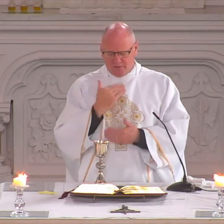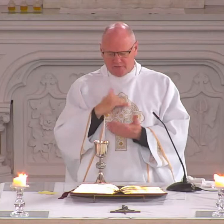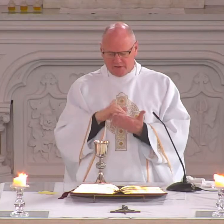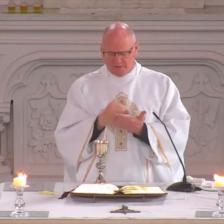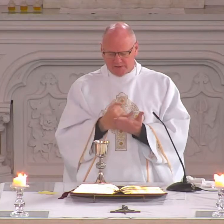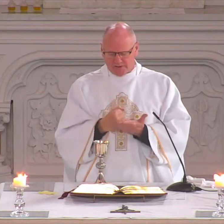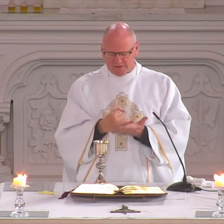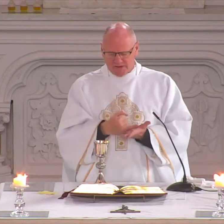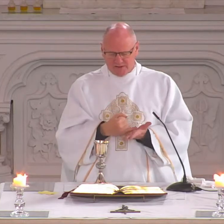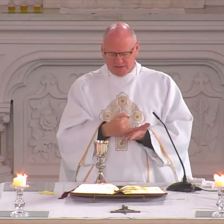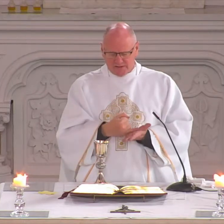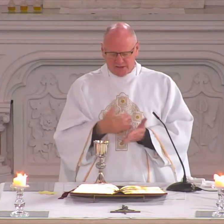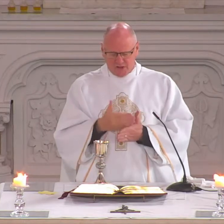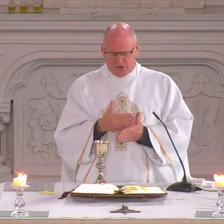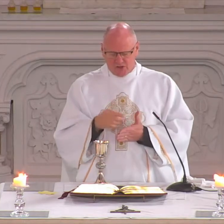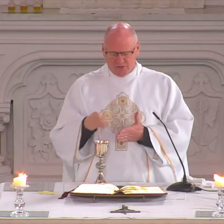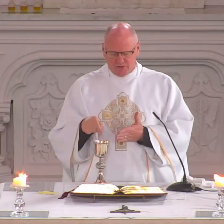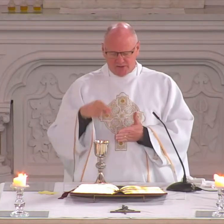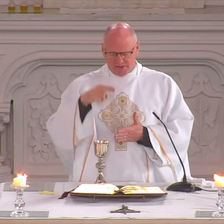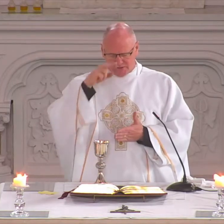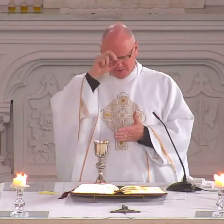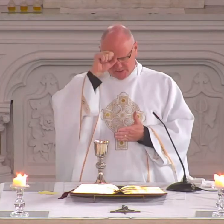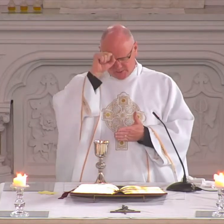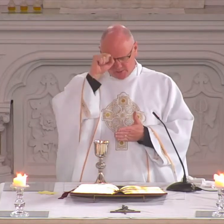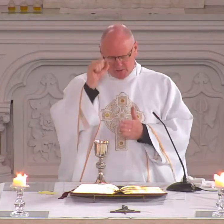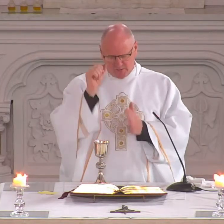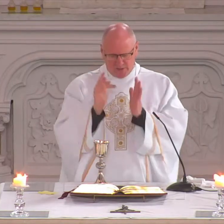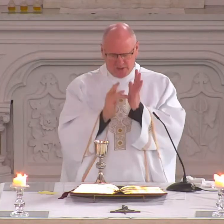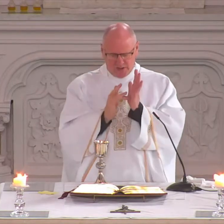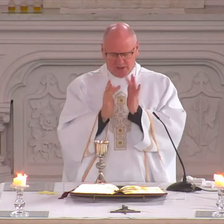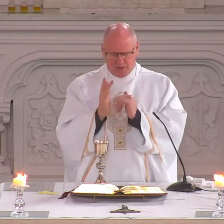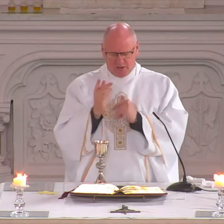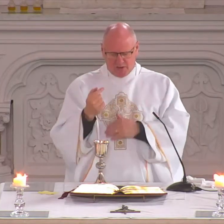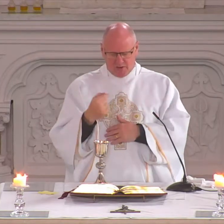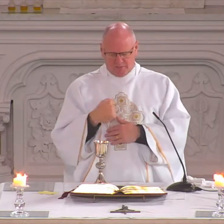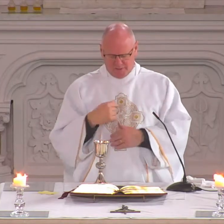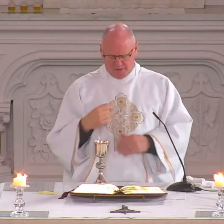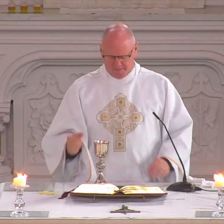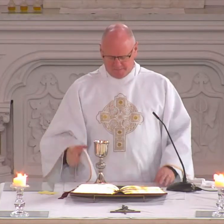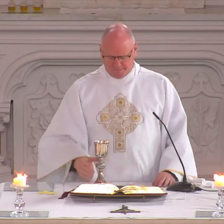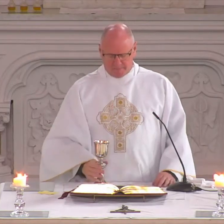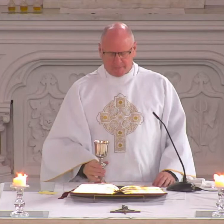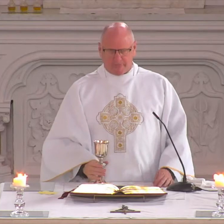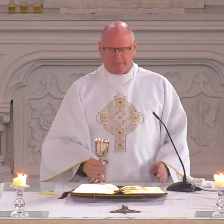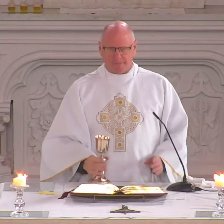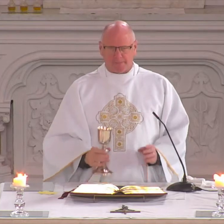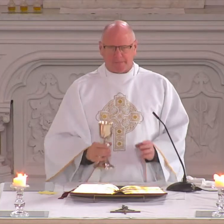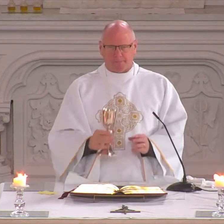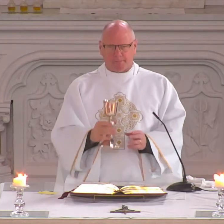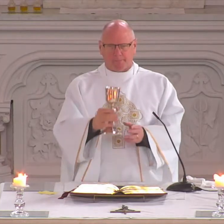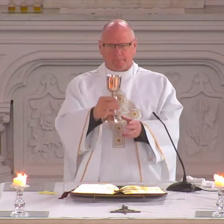for the forgiveness of sins. Do this in memory of me."